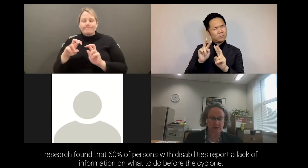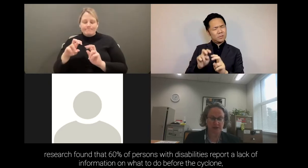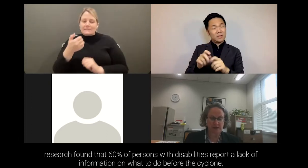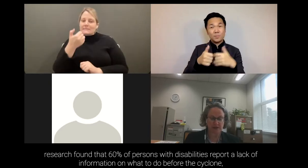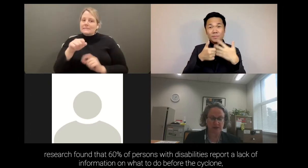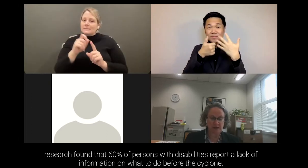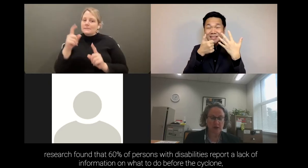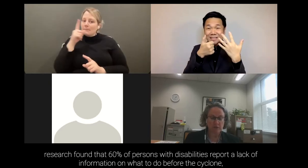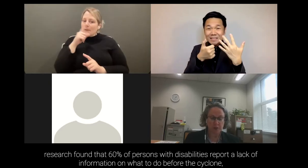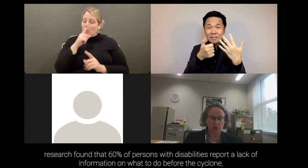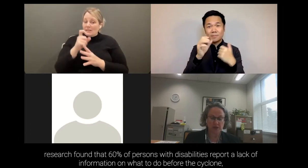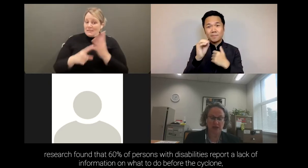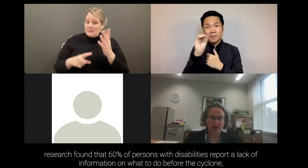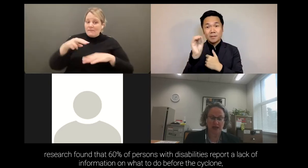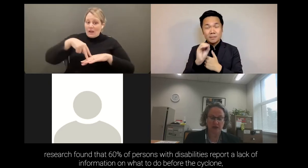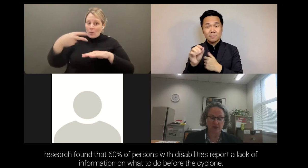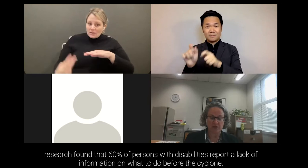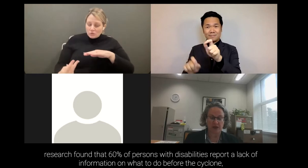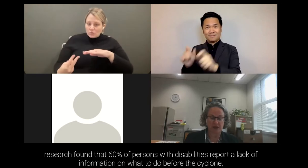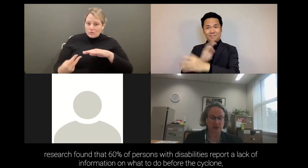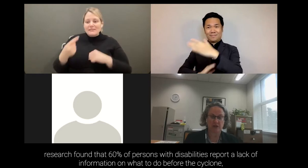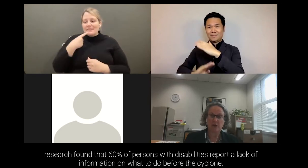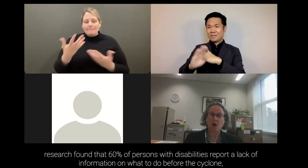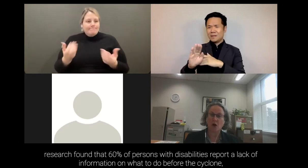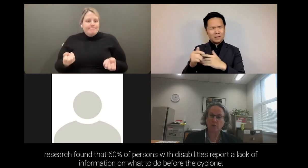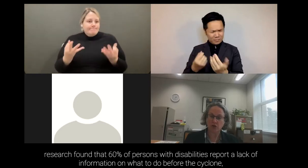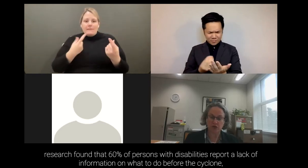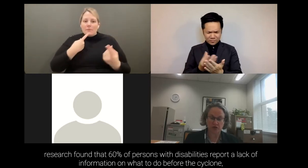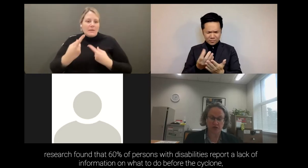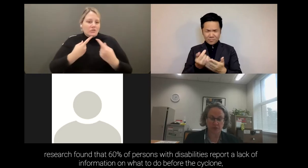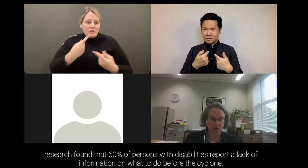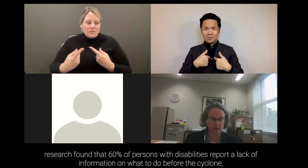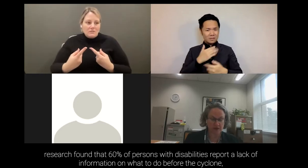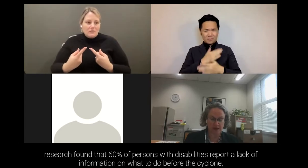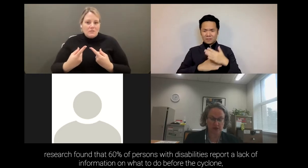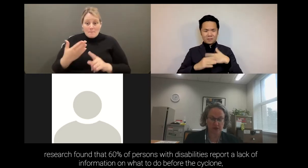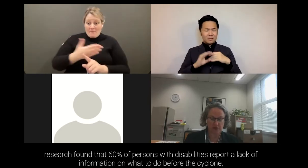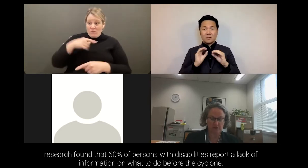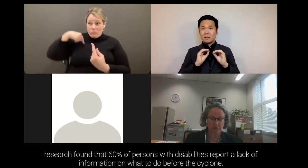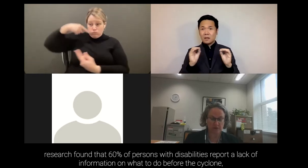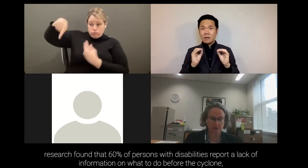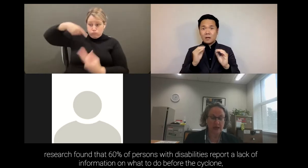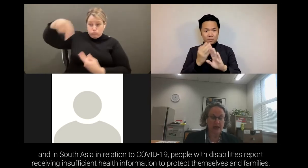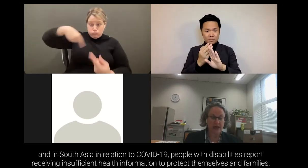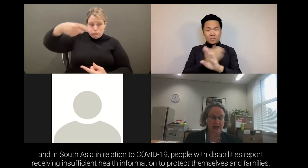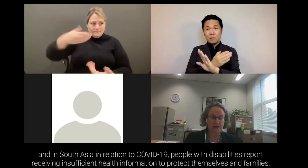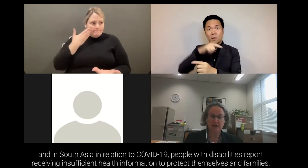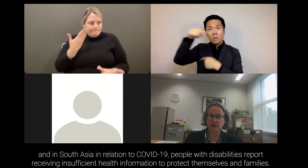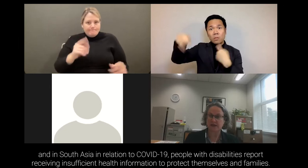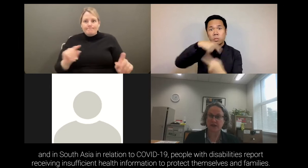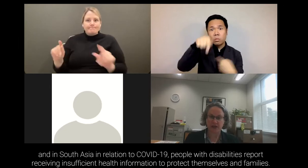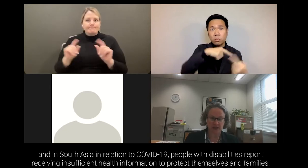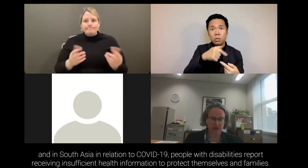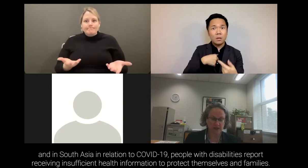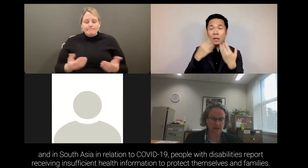with disabilities reported a lack of information on what to do before the cyclone. And